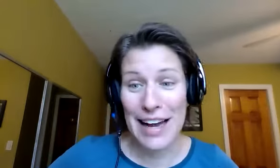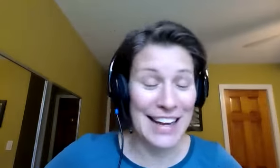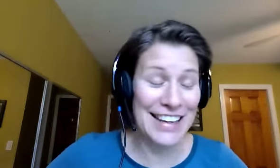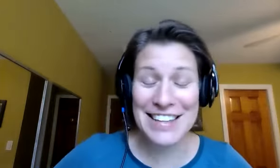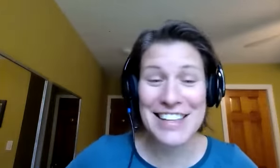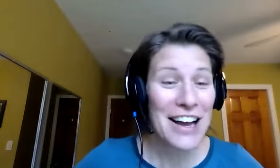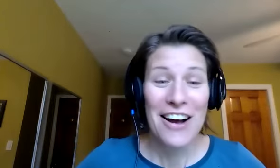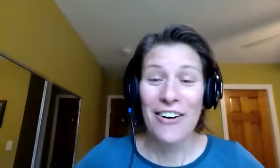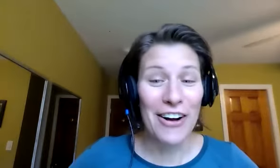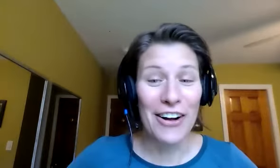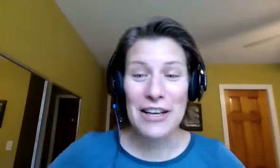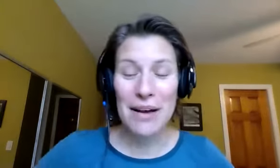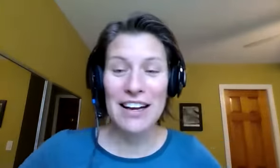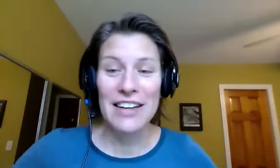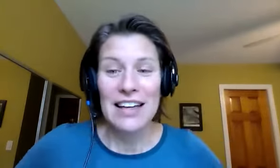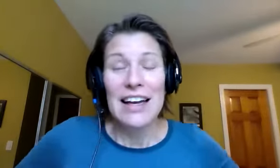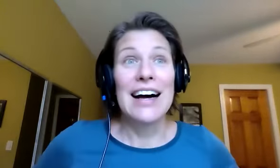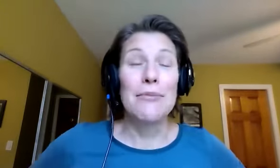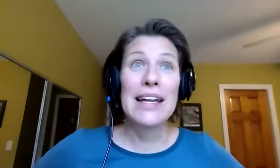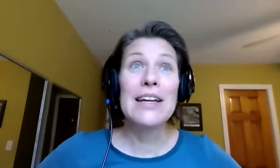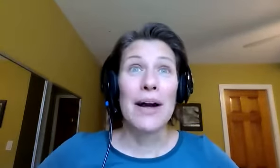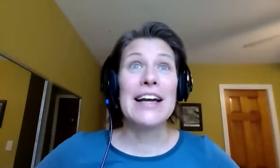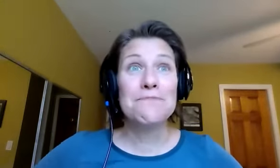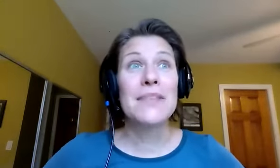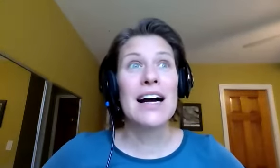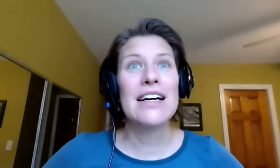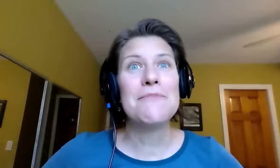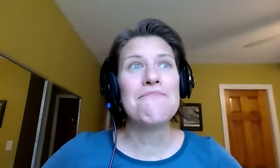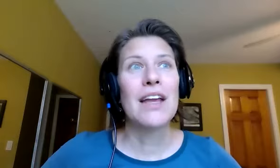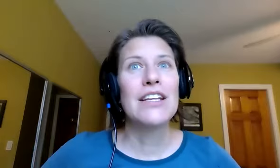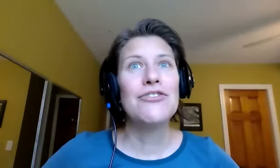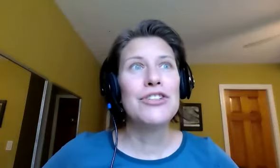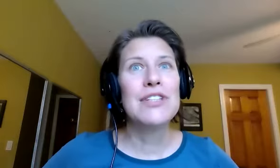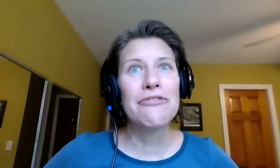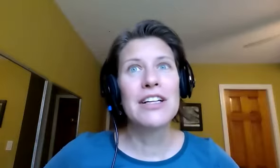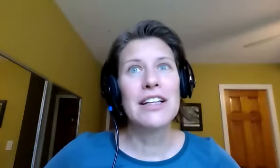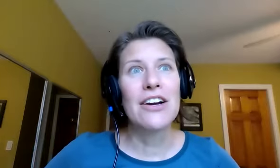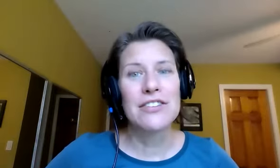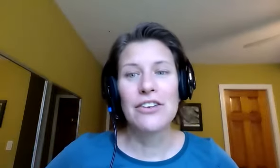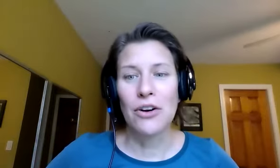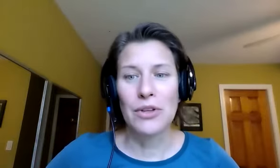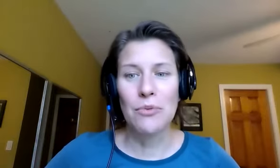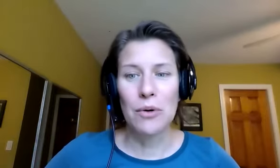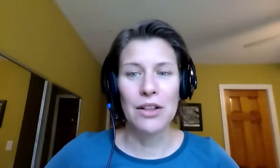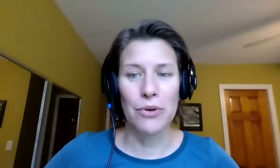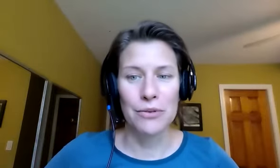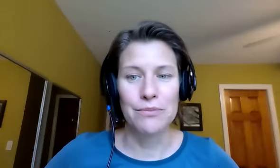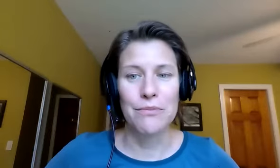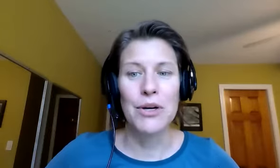or all of the above. Uh, but anyway, um, you, you definitely are still the only woman in the room most